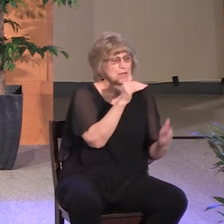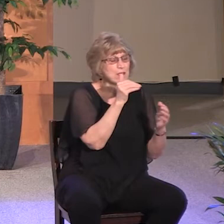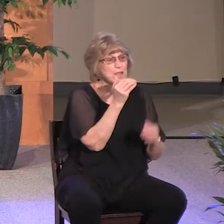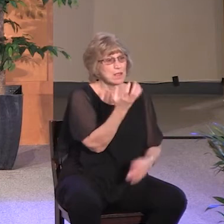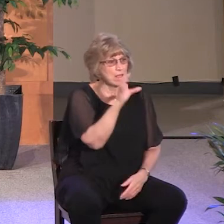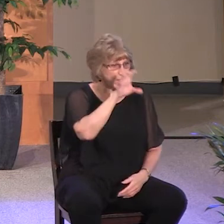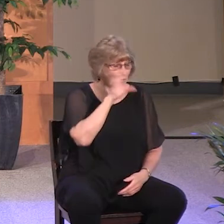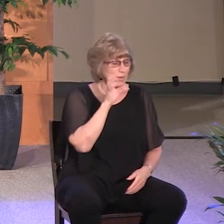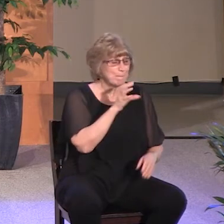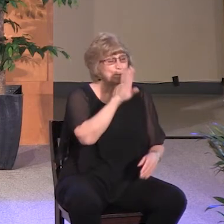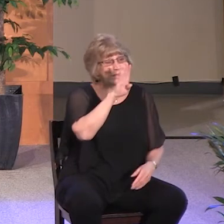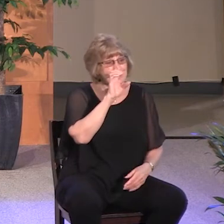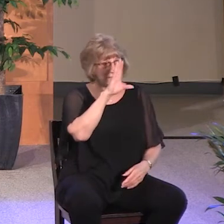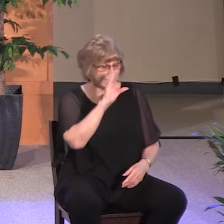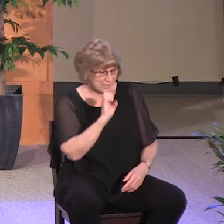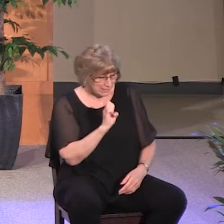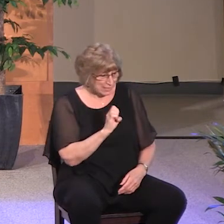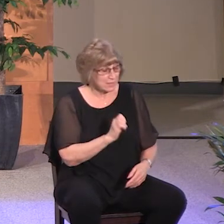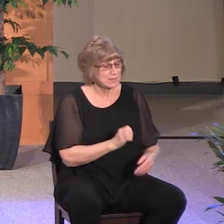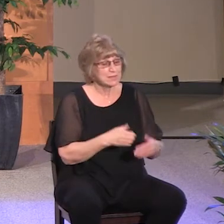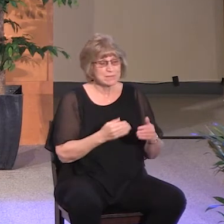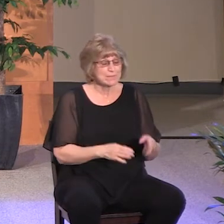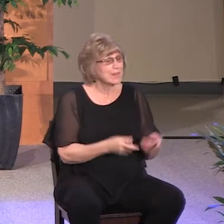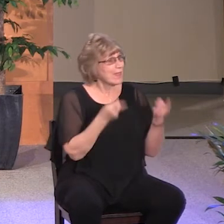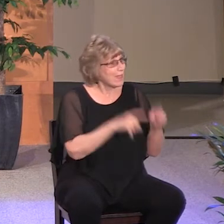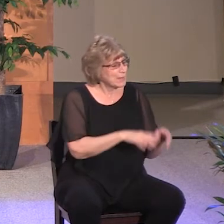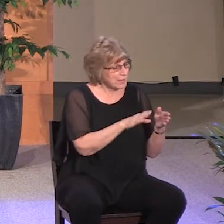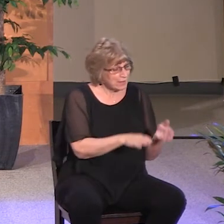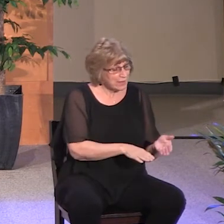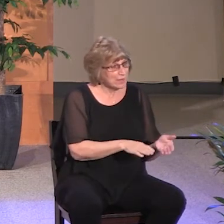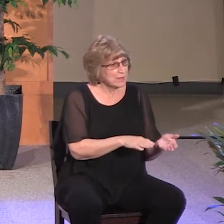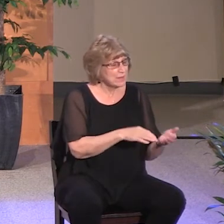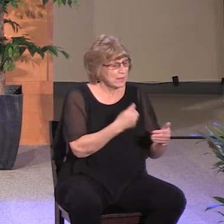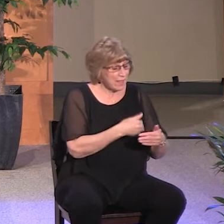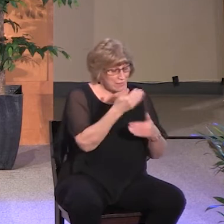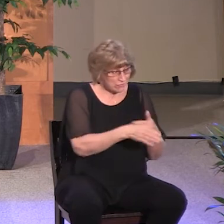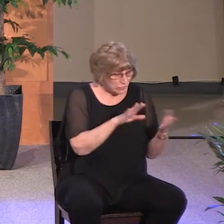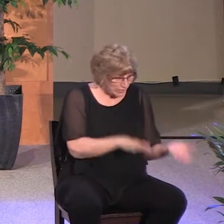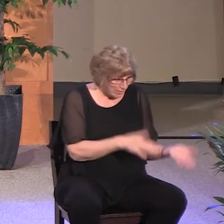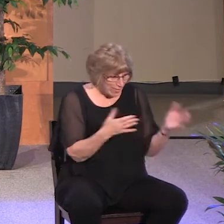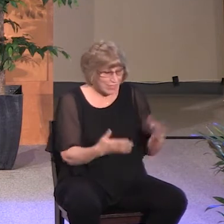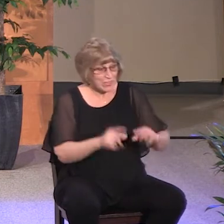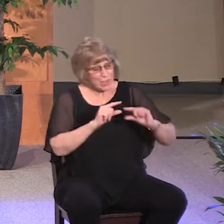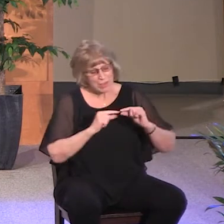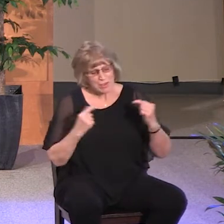religion, after death, people went to a lush green garden with beautiful music. See, the harps are already playing there,